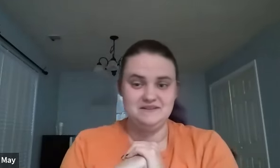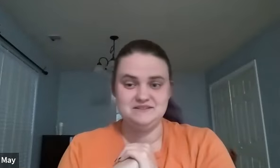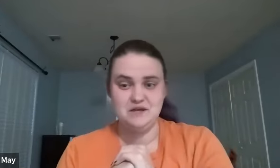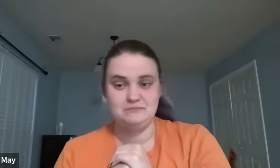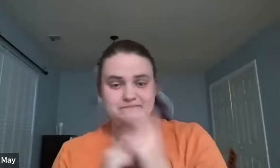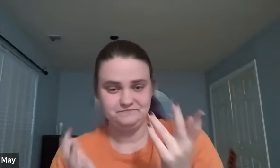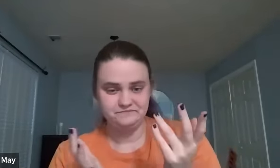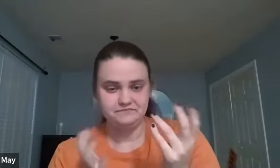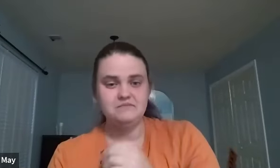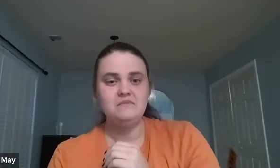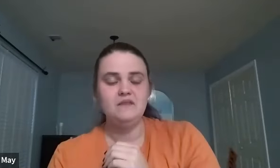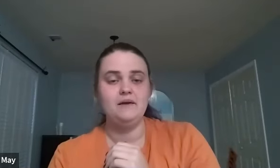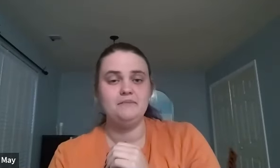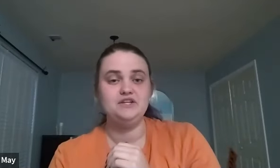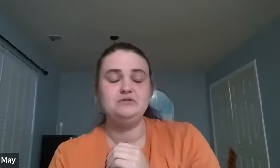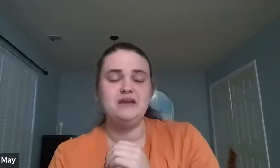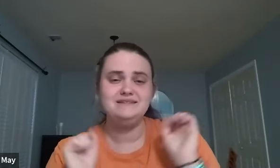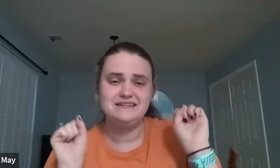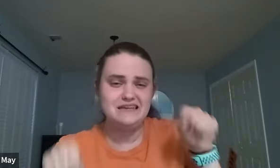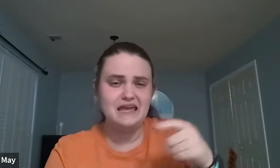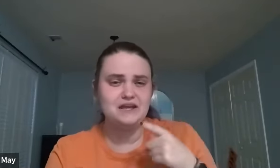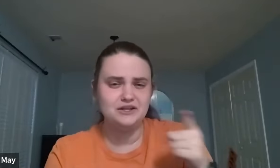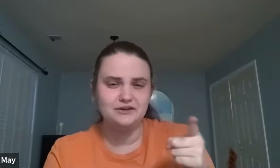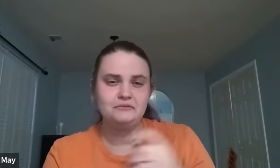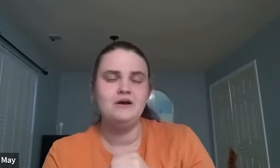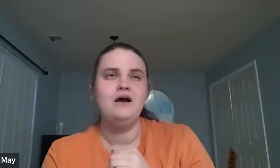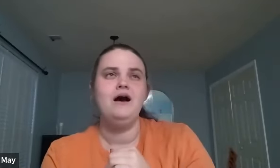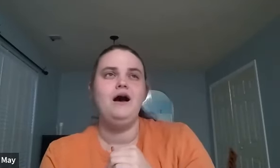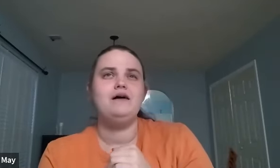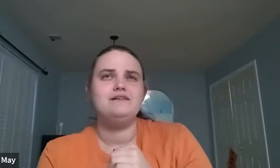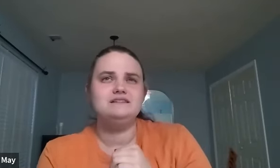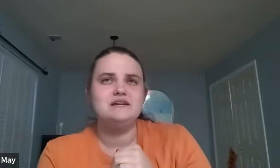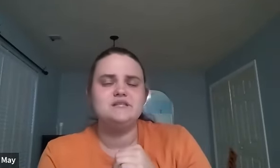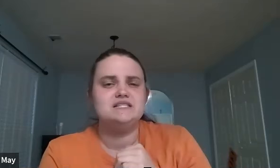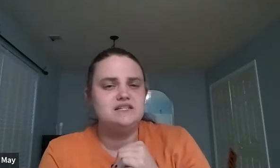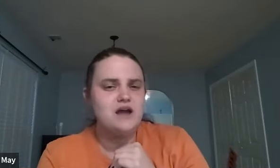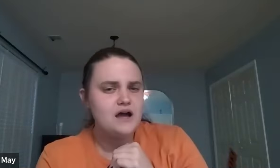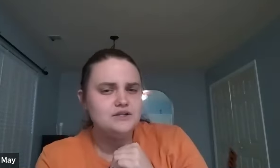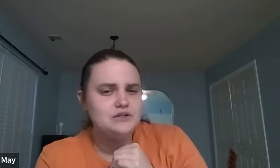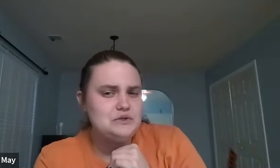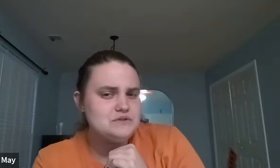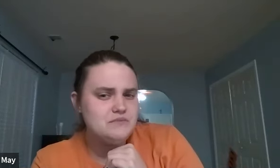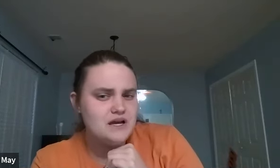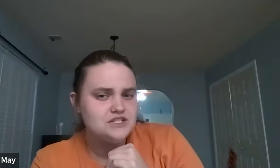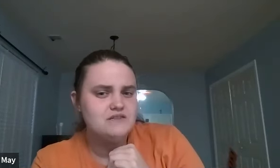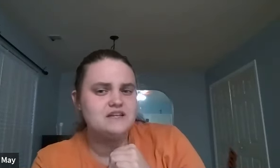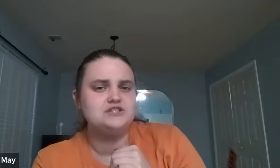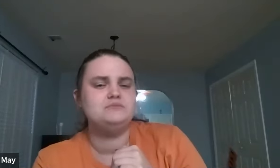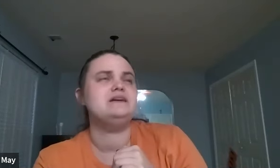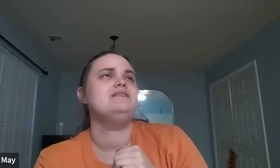So, but you can say, can you? A lot of times that's not used much unless you're being